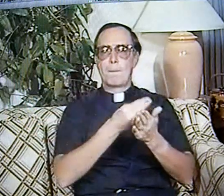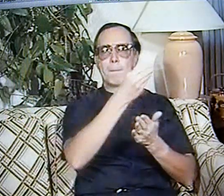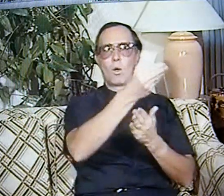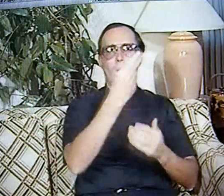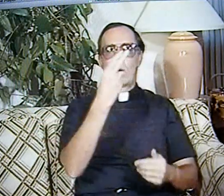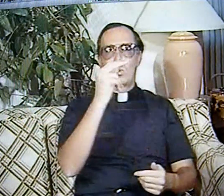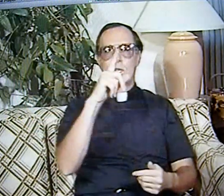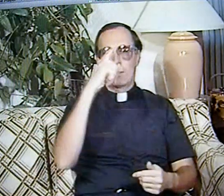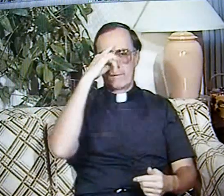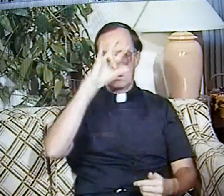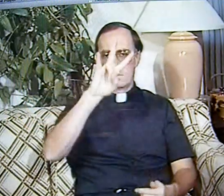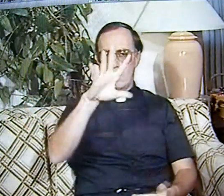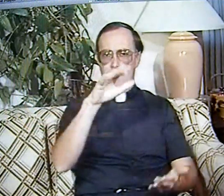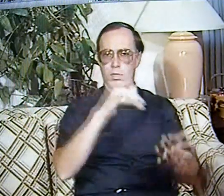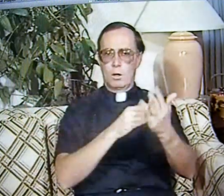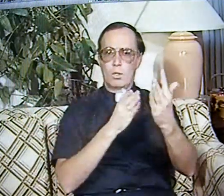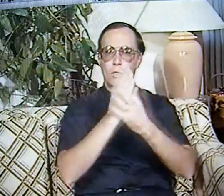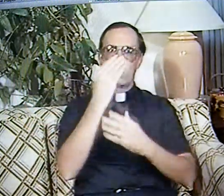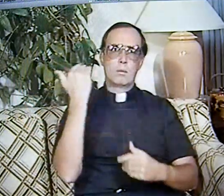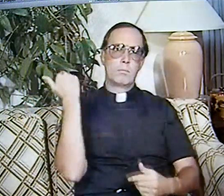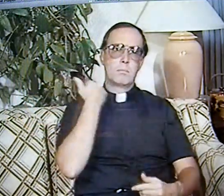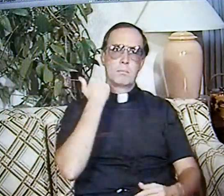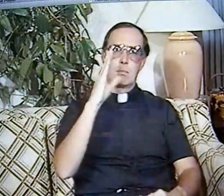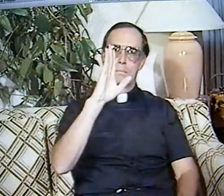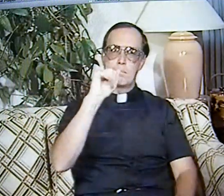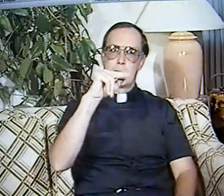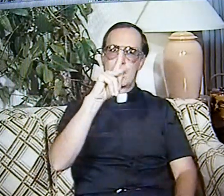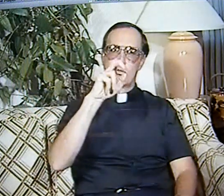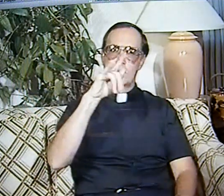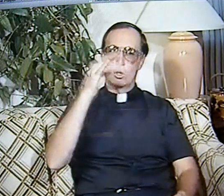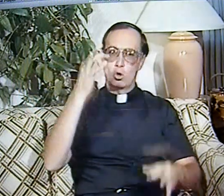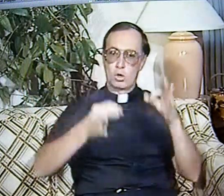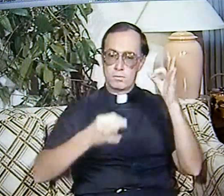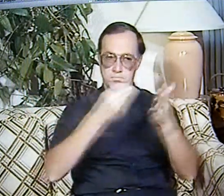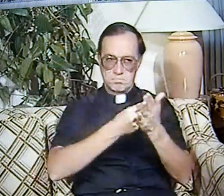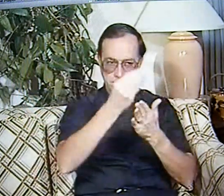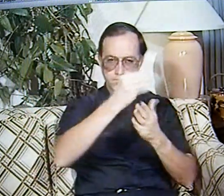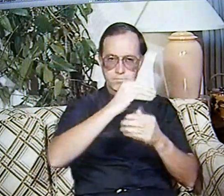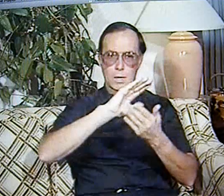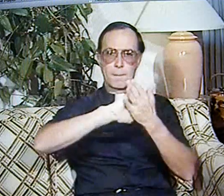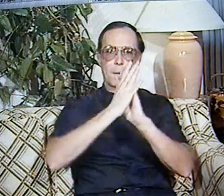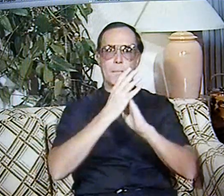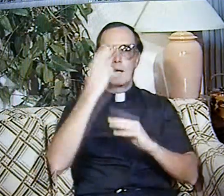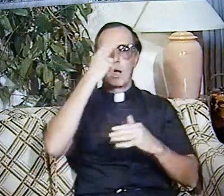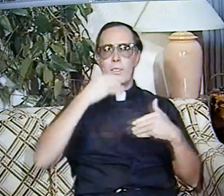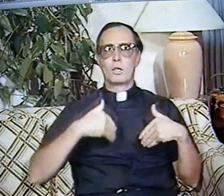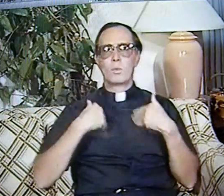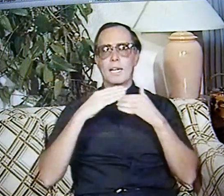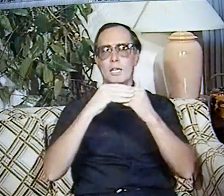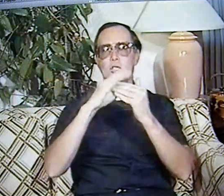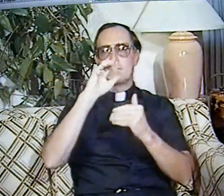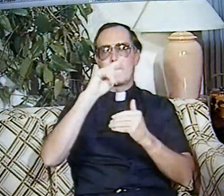and me and some other people began collecting money so that we could purchase the hotel.